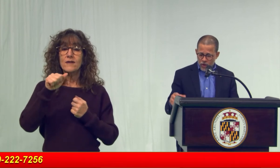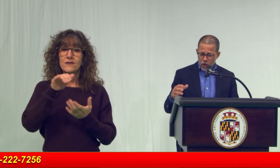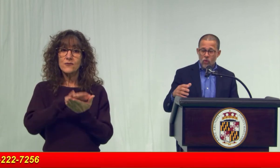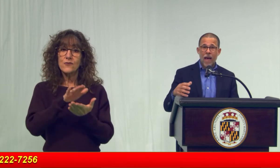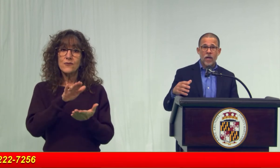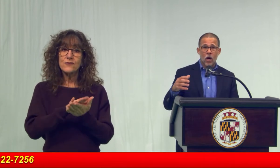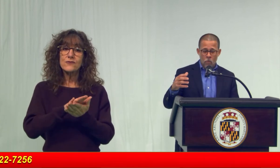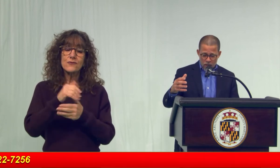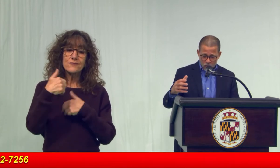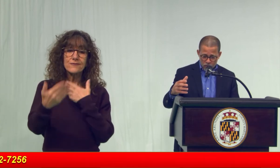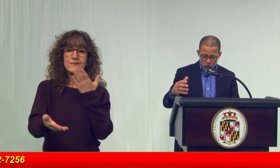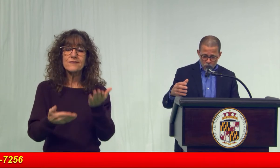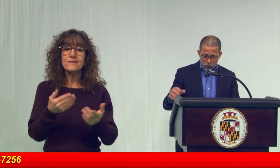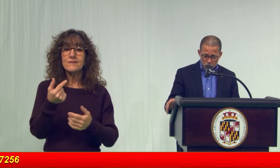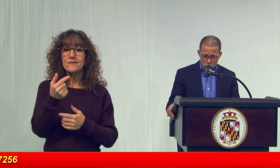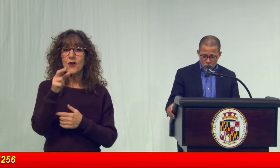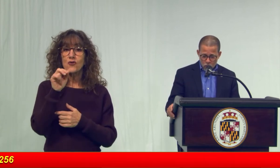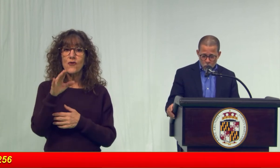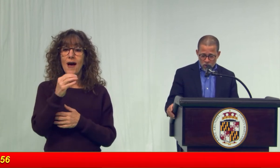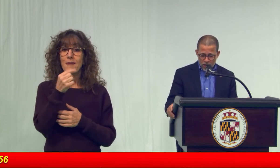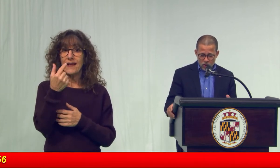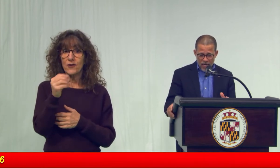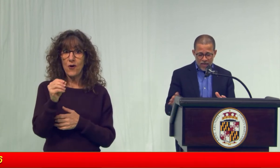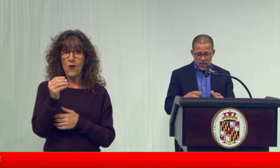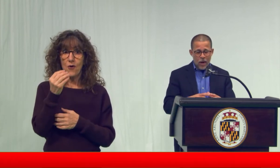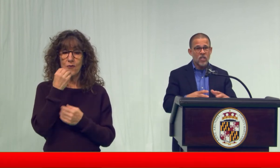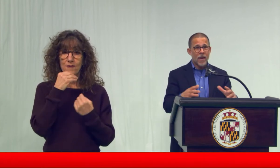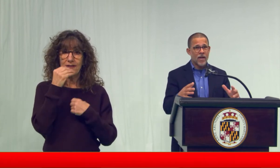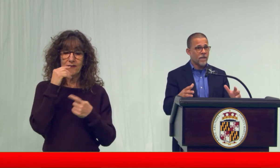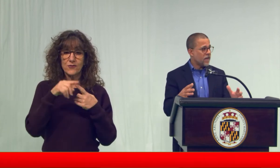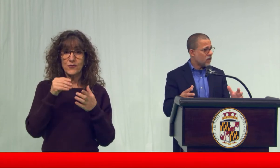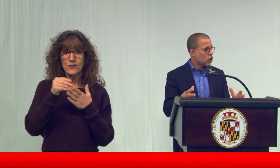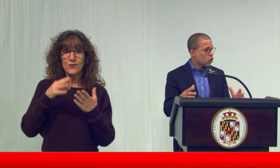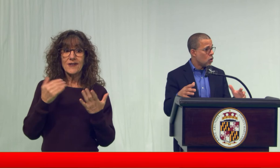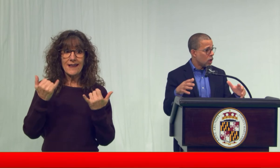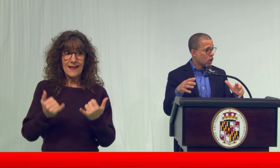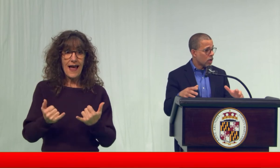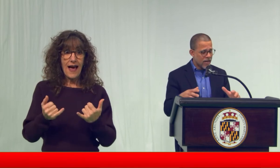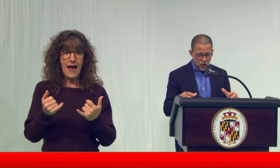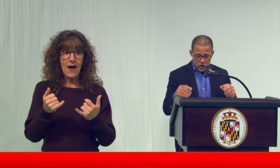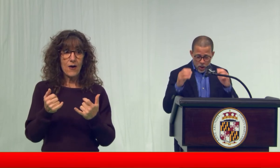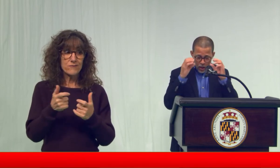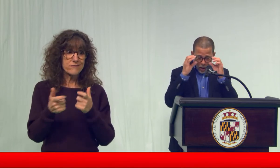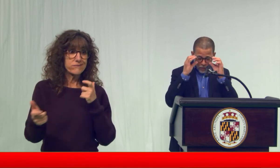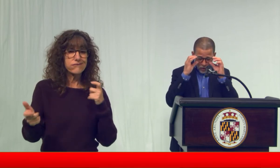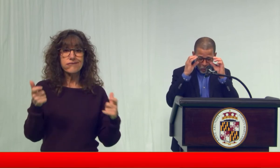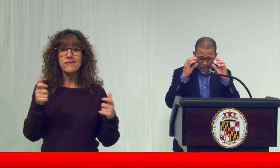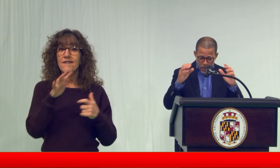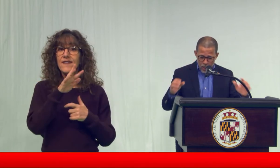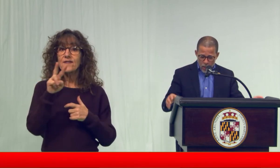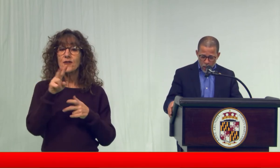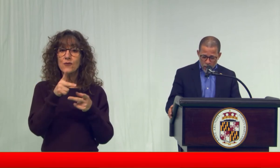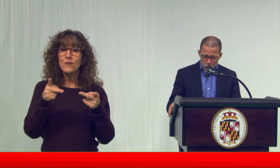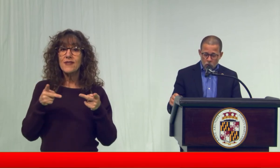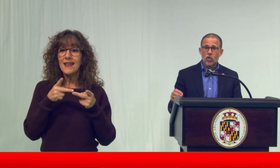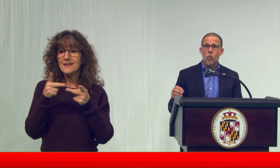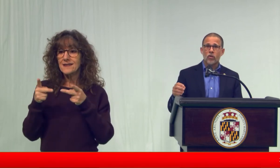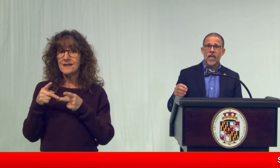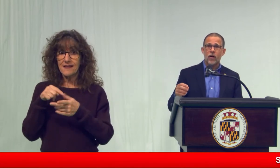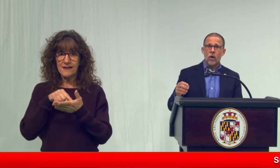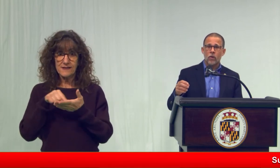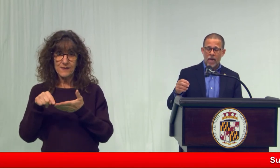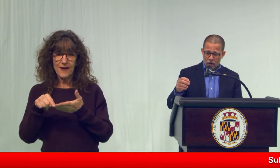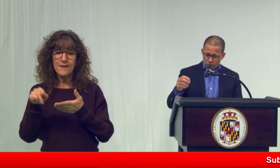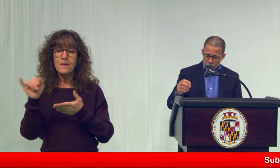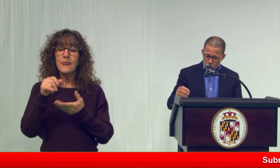continue serving the grab-and-go meals to students, which I understand has now expanded to 52 locations this week. It also